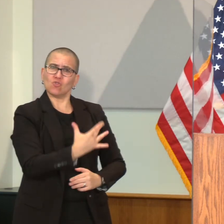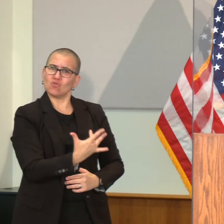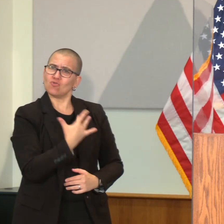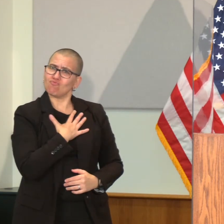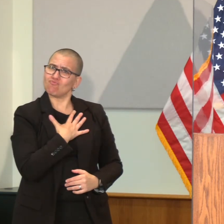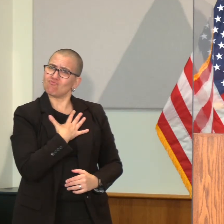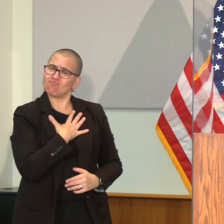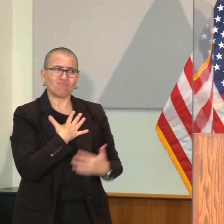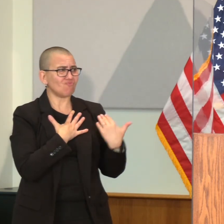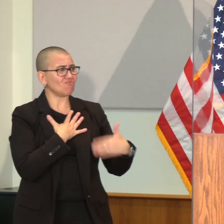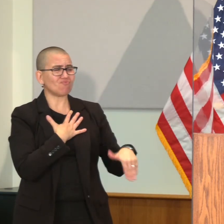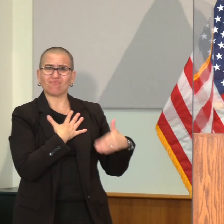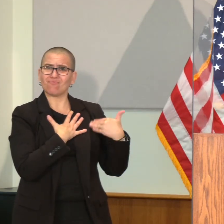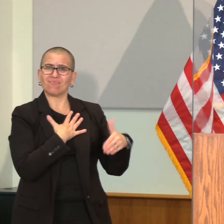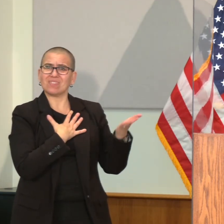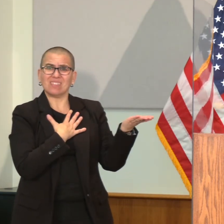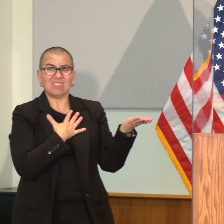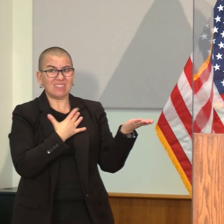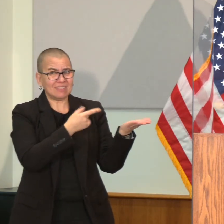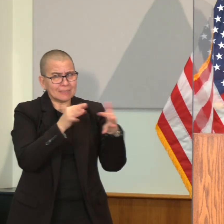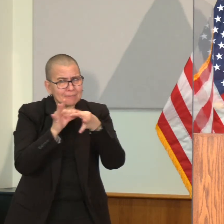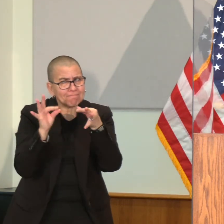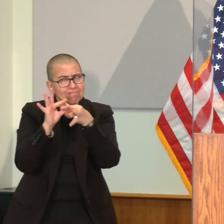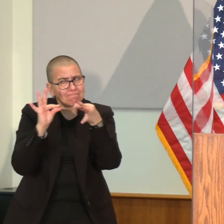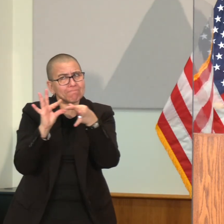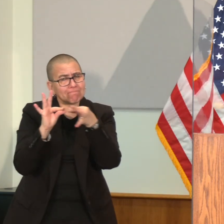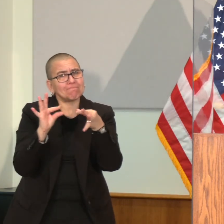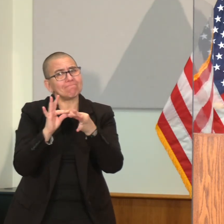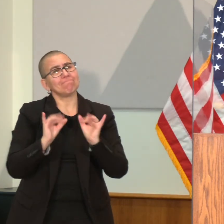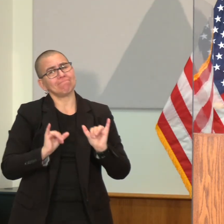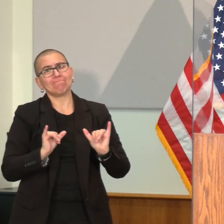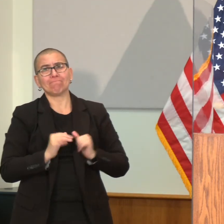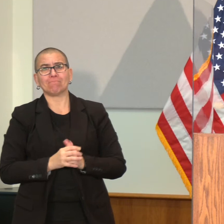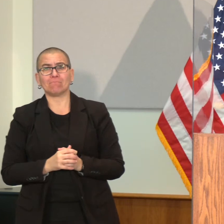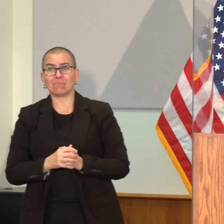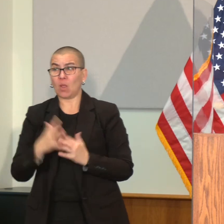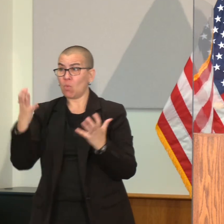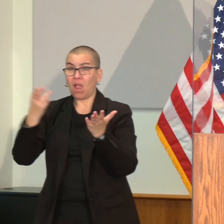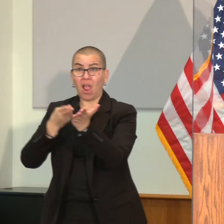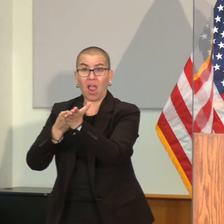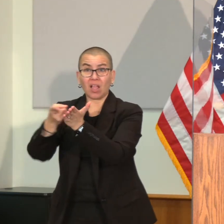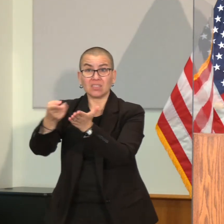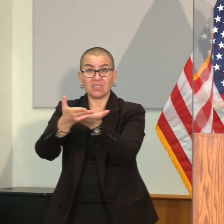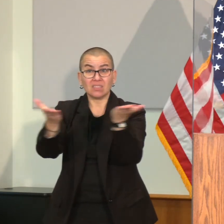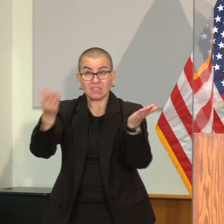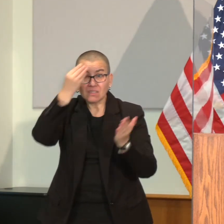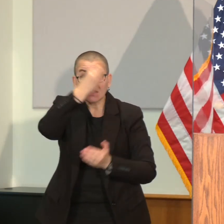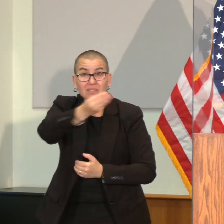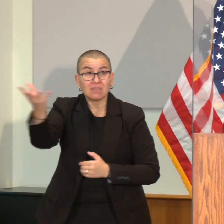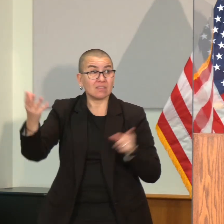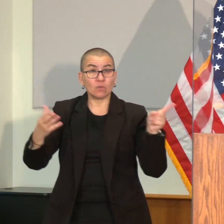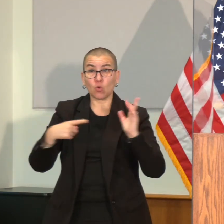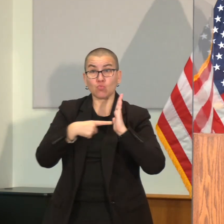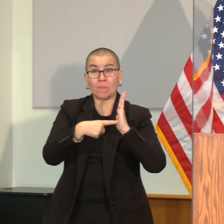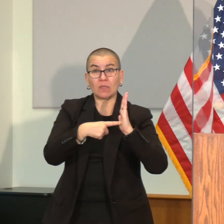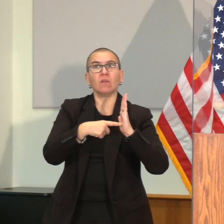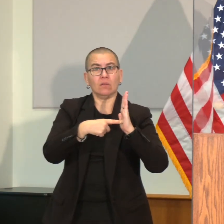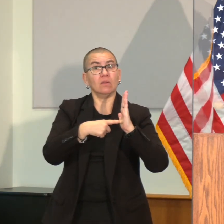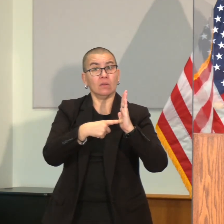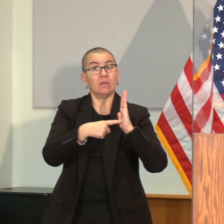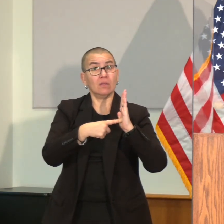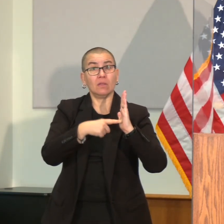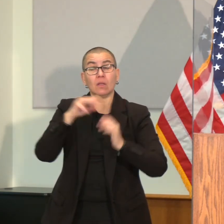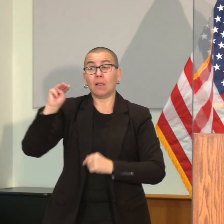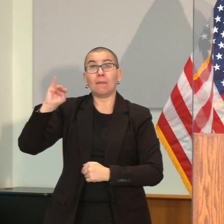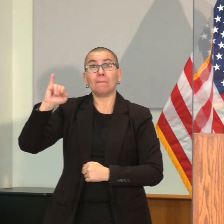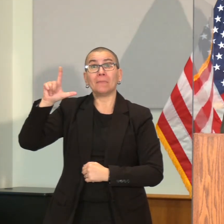be. And just to be clear, make no mistake about this, I think the representative would note this too, is I don't think Representative Miller agrees